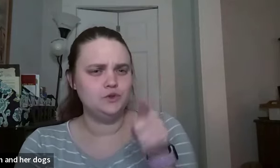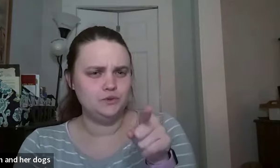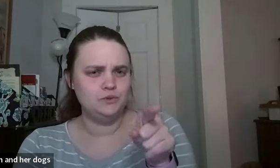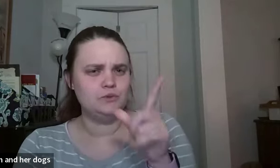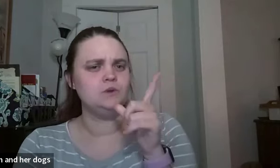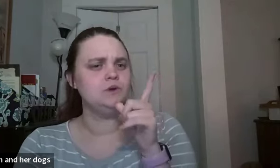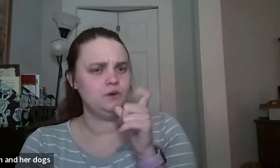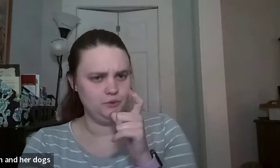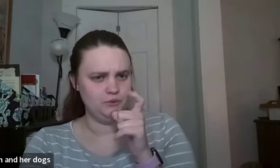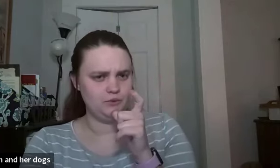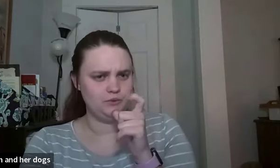You, who?